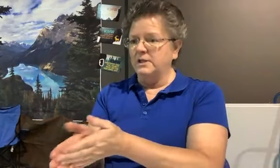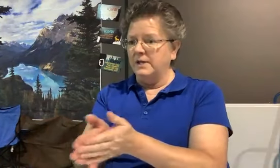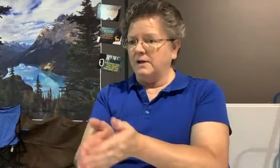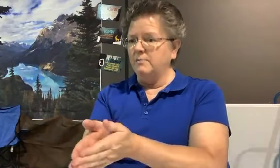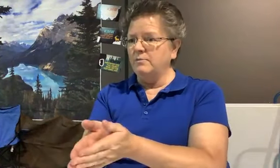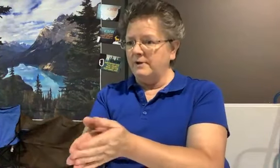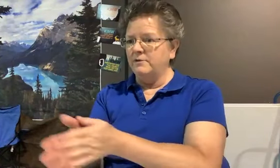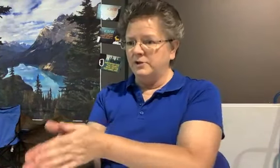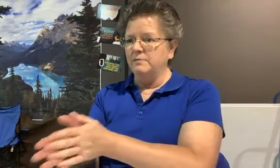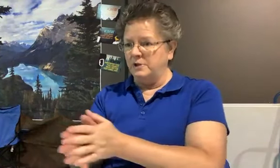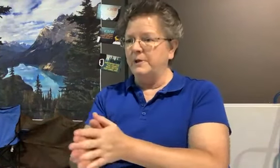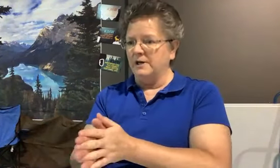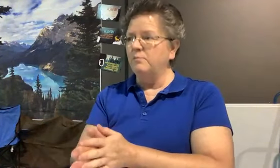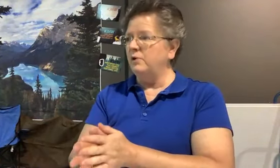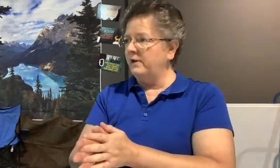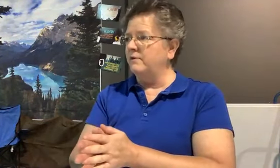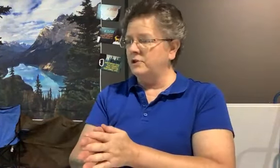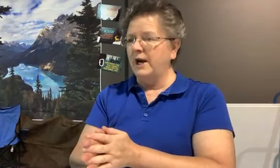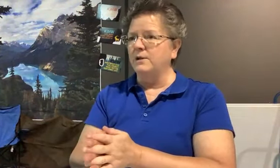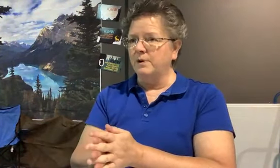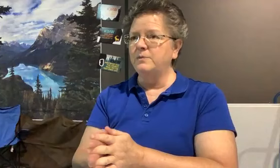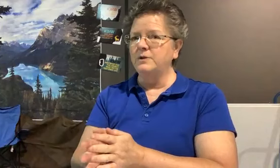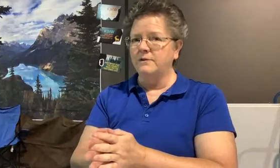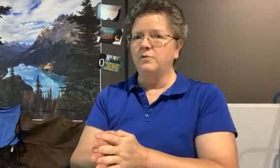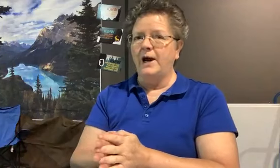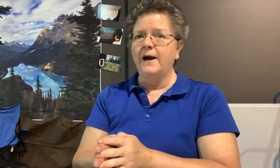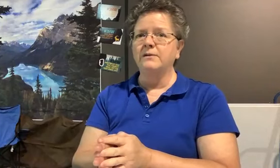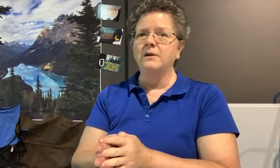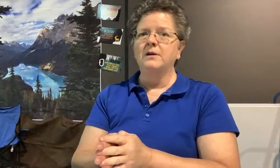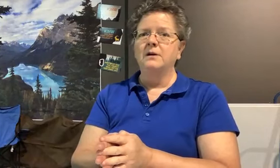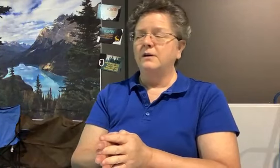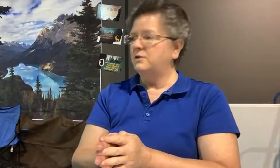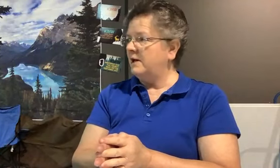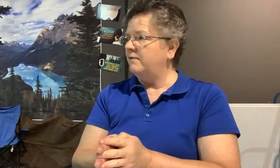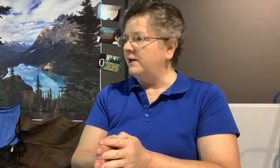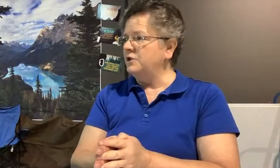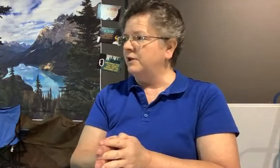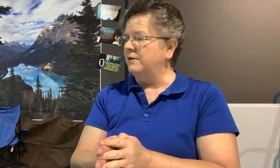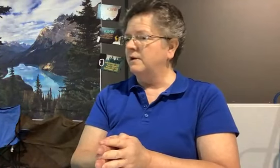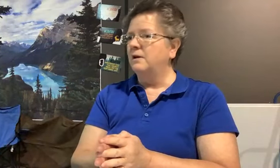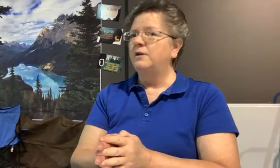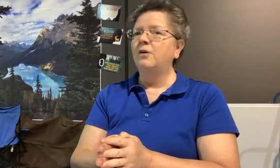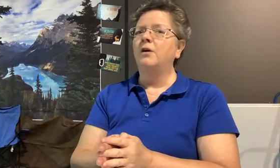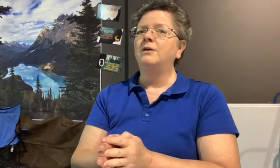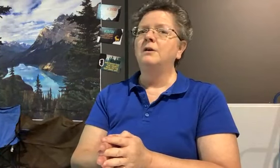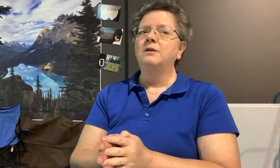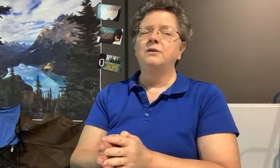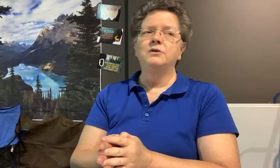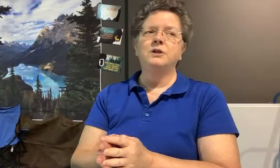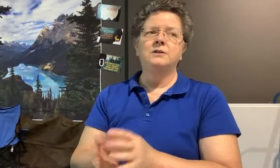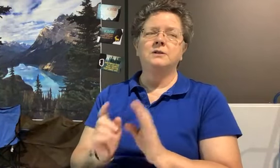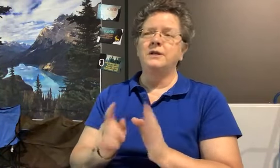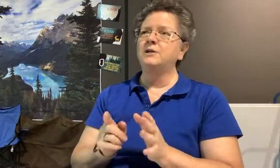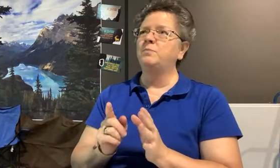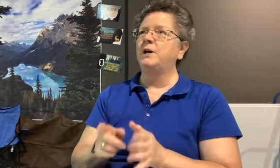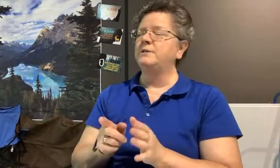To get the unbelievers to become believers. Yeah. Yeah, the purpose of his wrath is salvation. There's six blessings